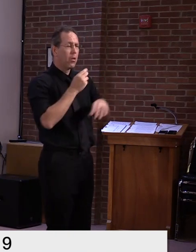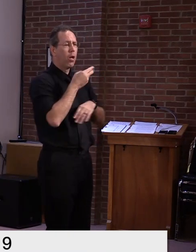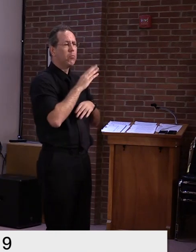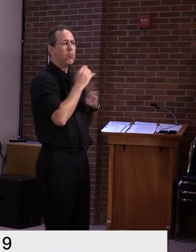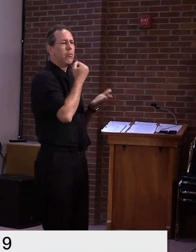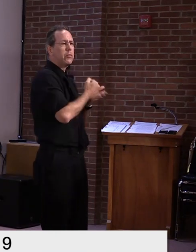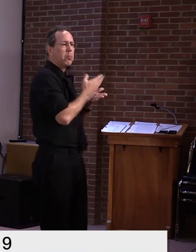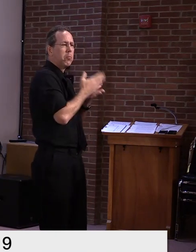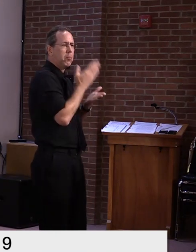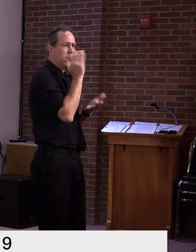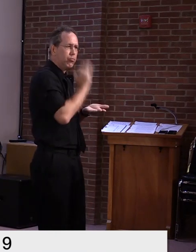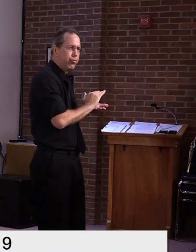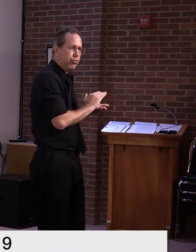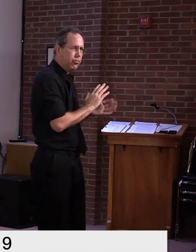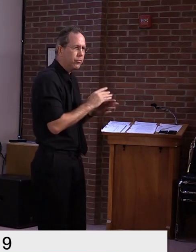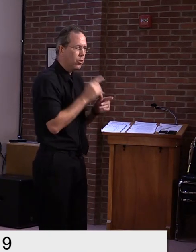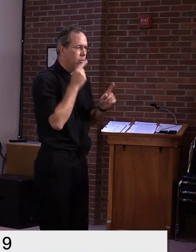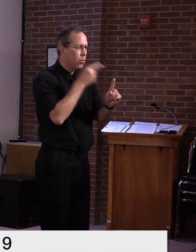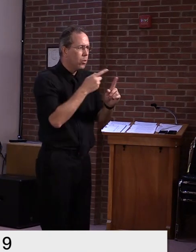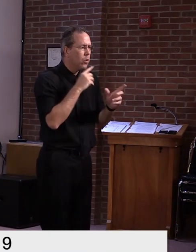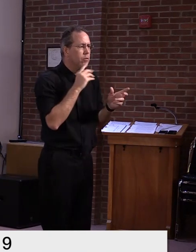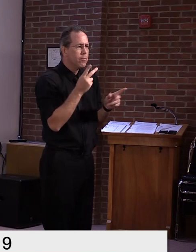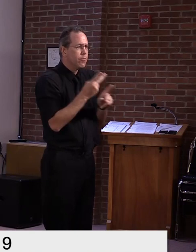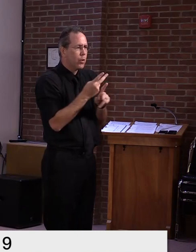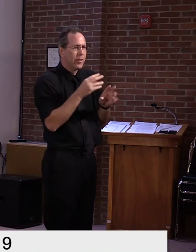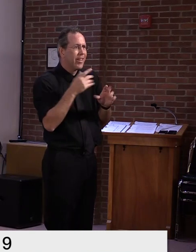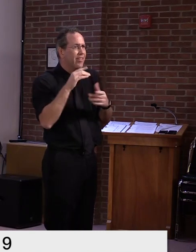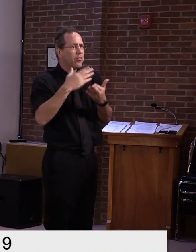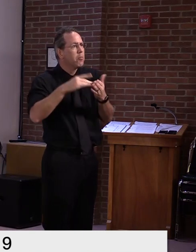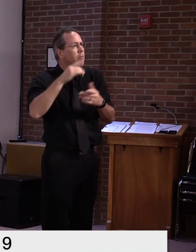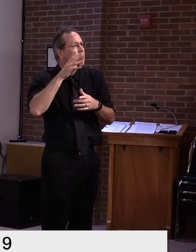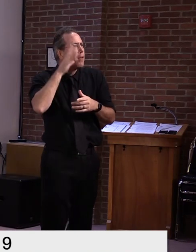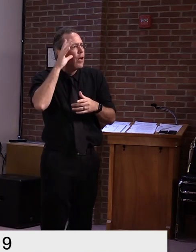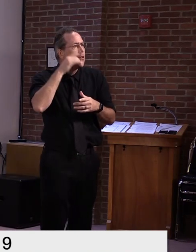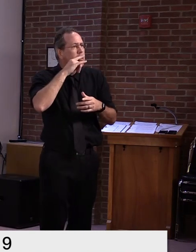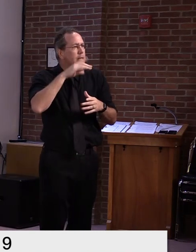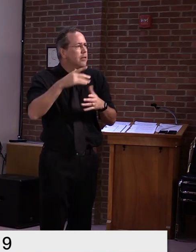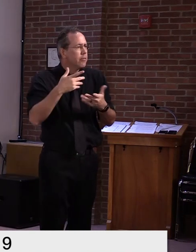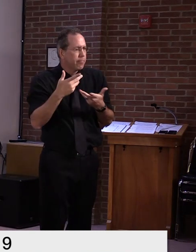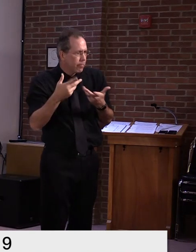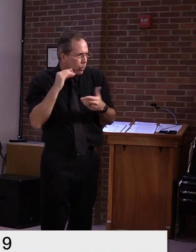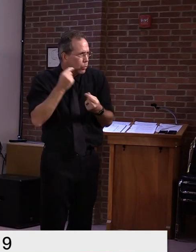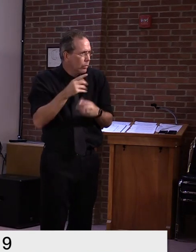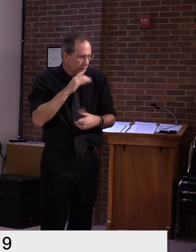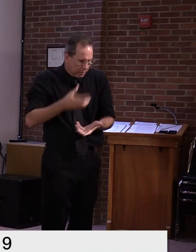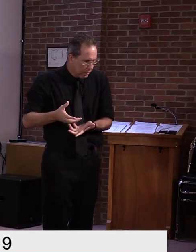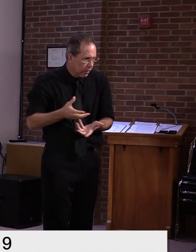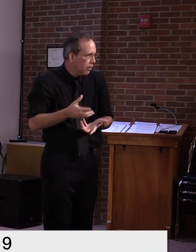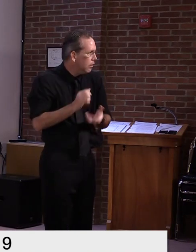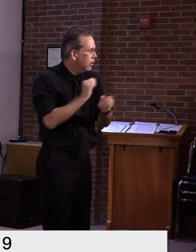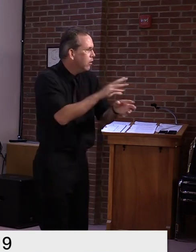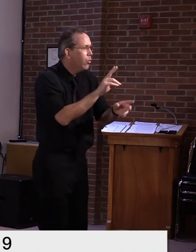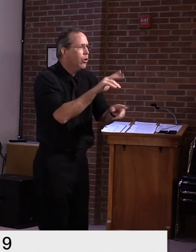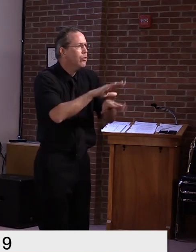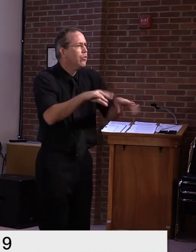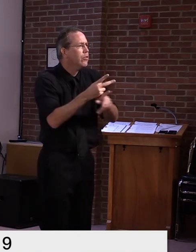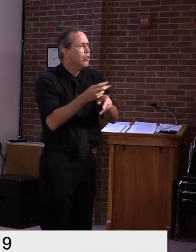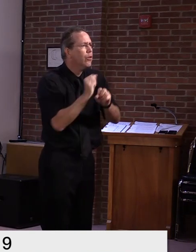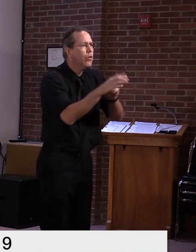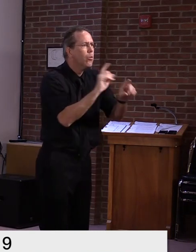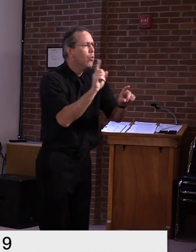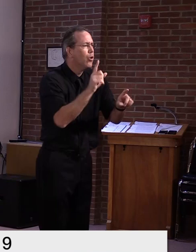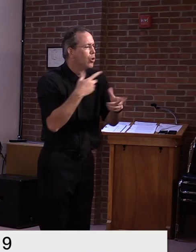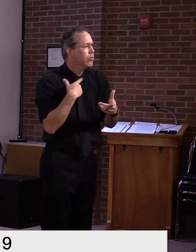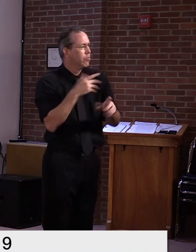systems, Vermont After School will be looking at staffing efforts for the hubs next week with